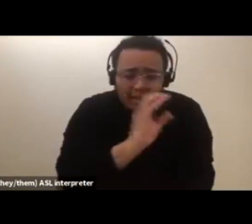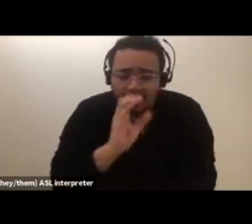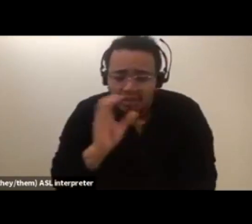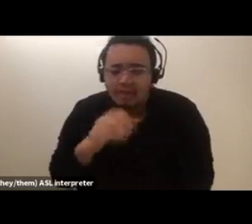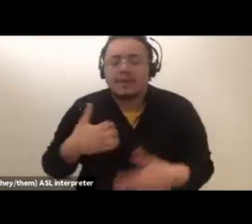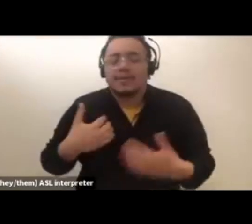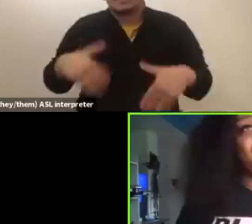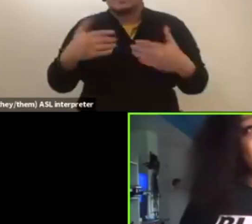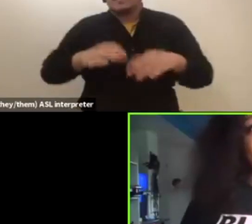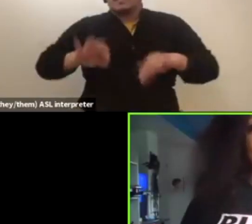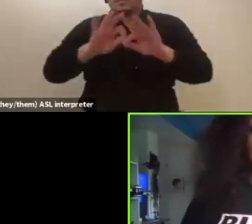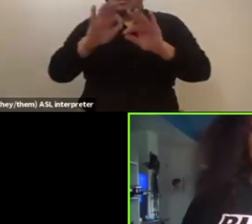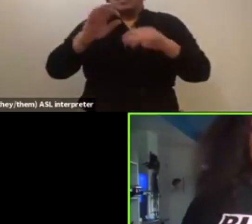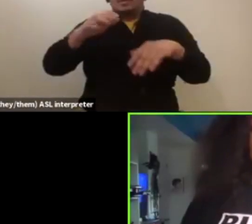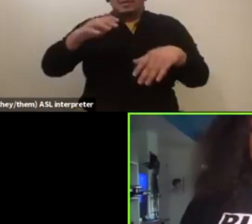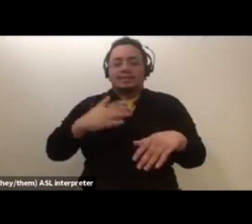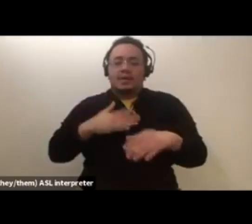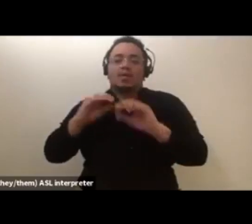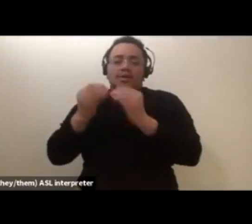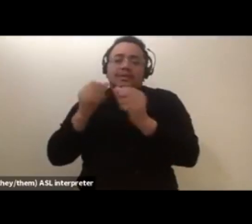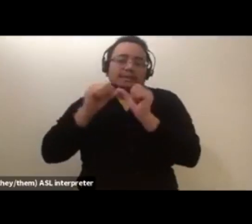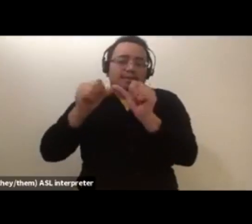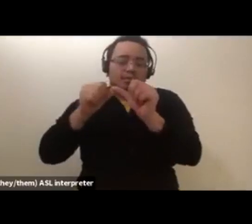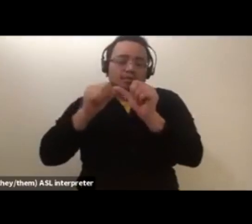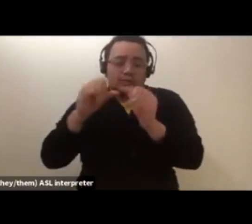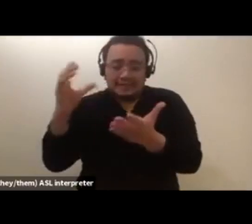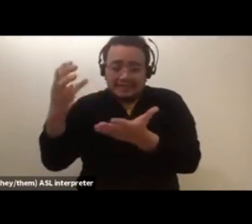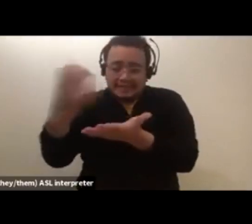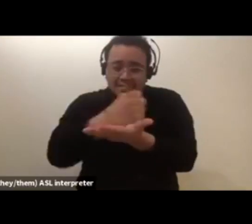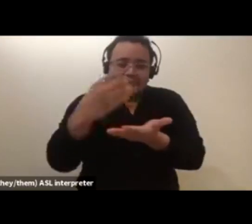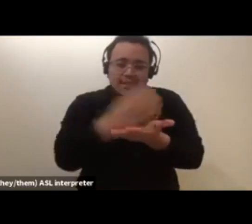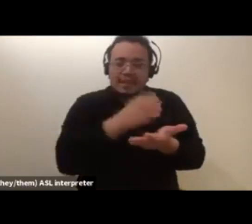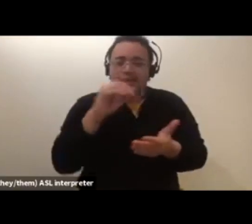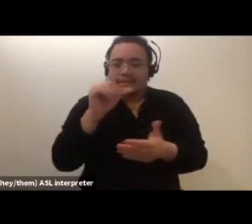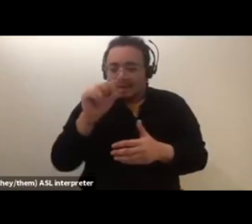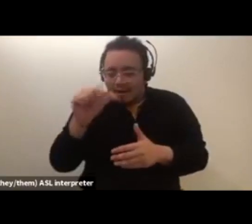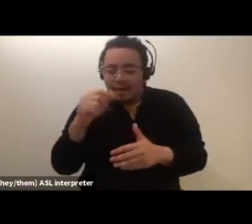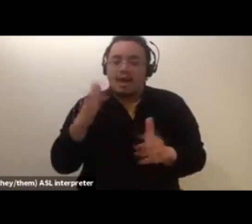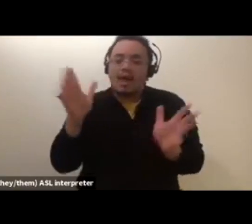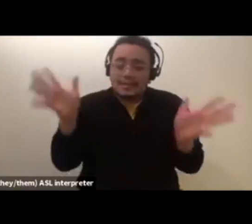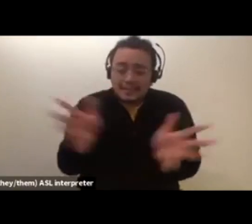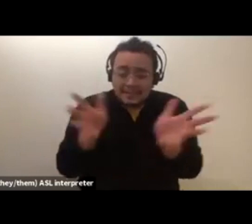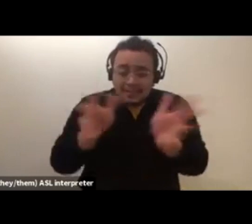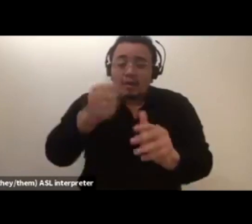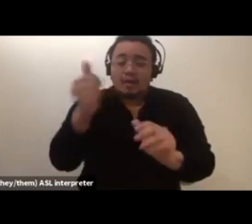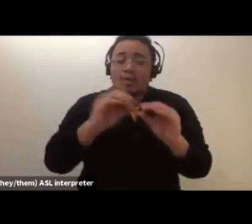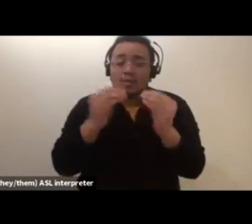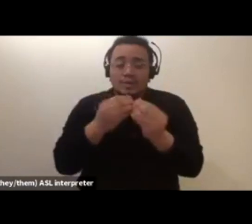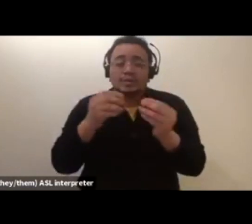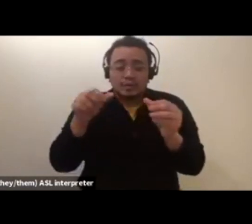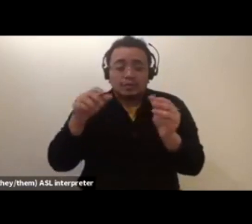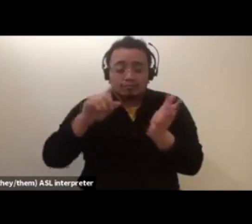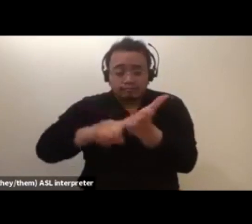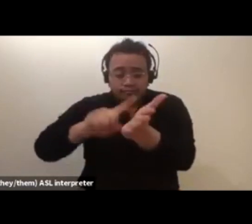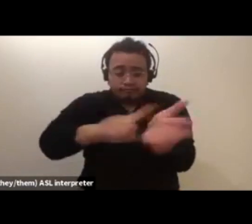share this data with other organizations and spaces, it'll show the same thing. But yeah, that's